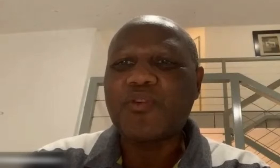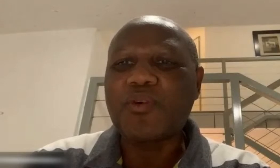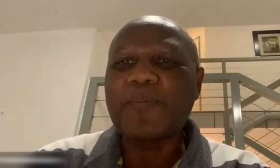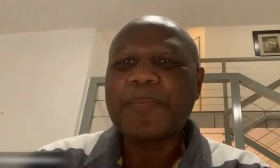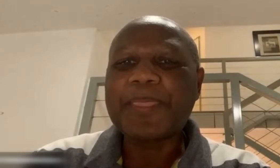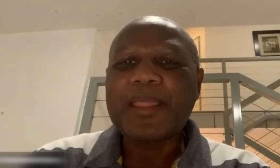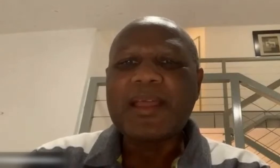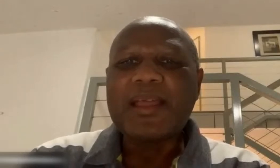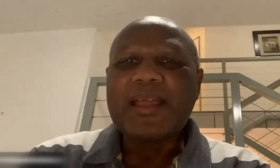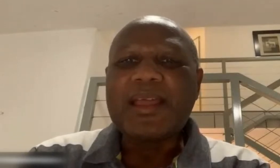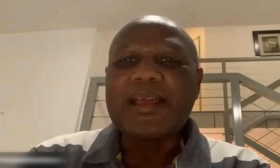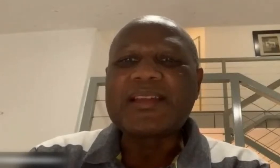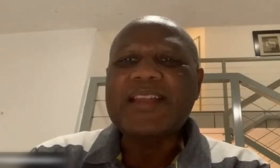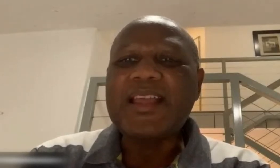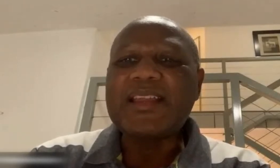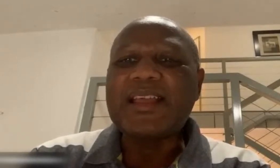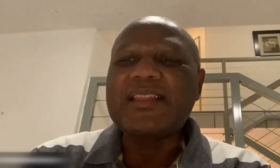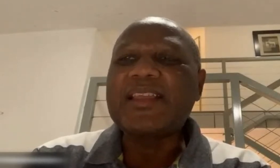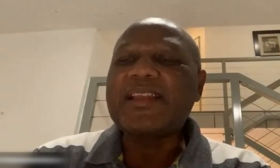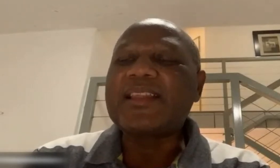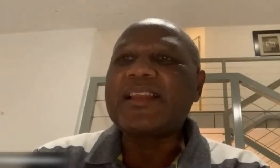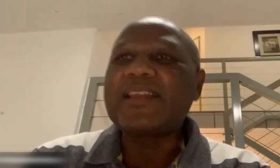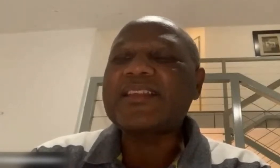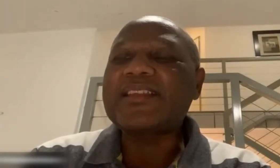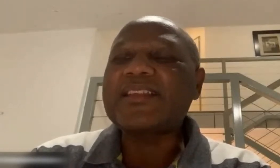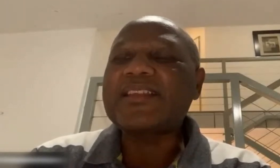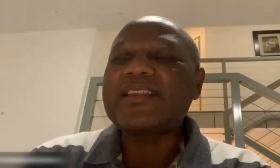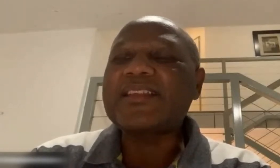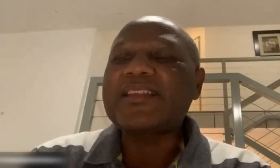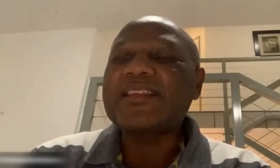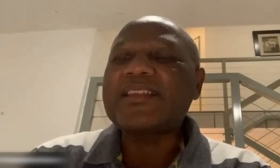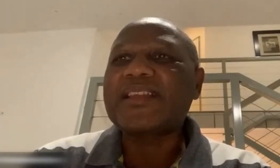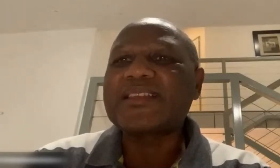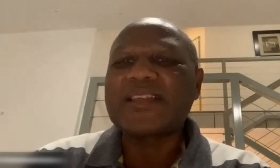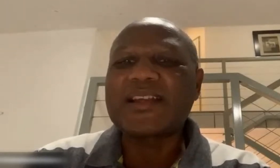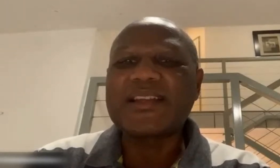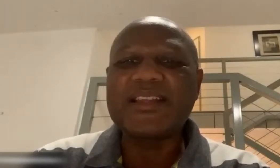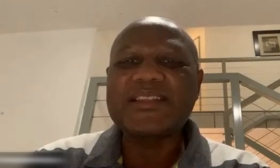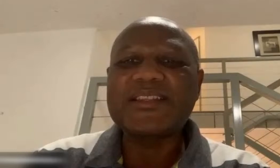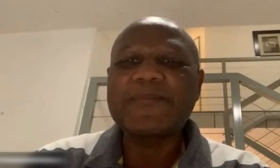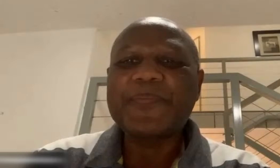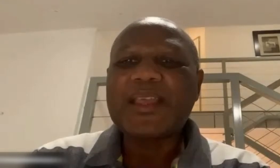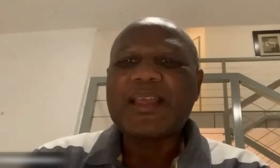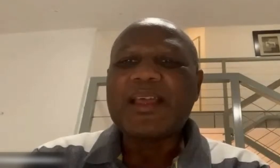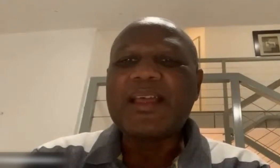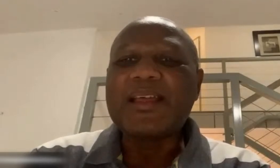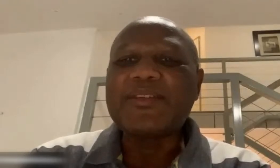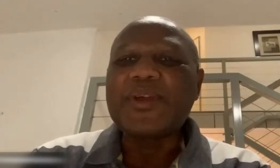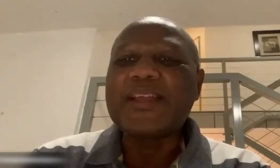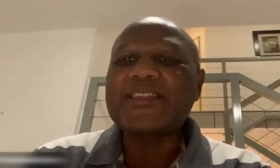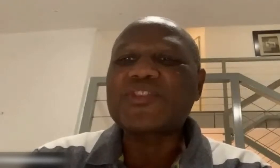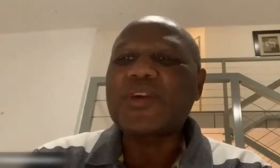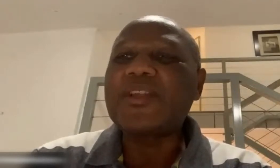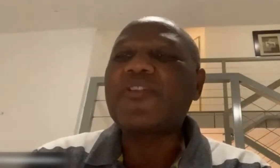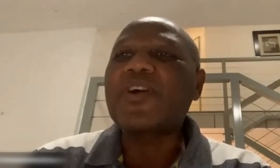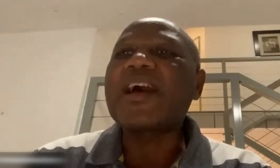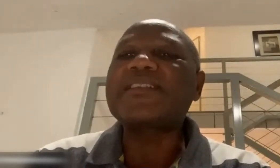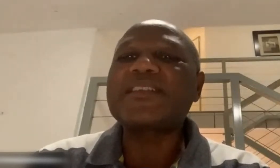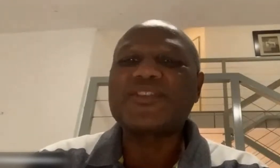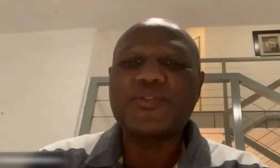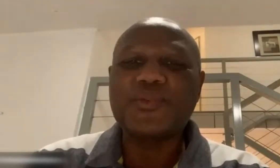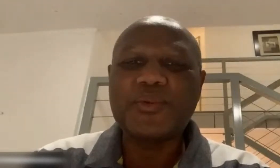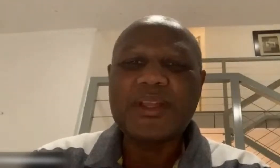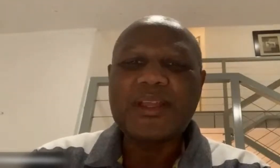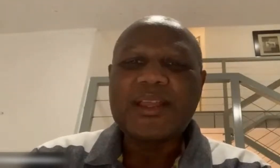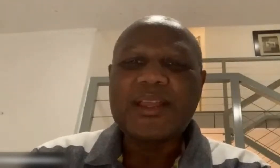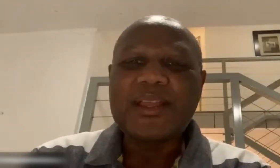before. And clearly in the latest report that UNAIDS has released, UNAIDS is calling for countries